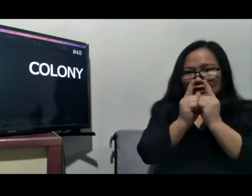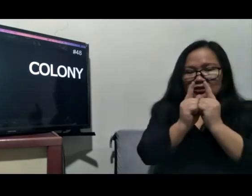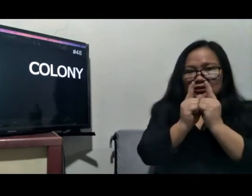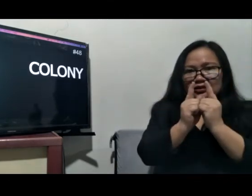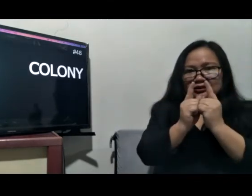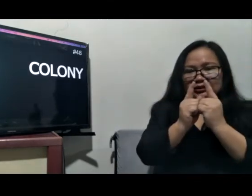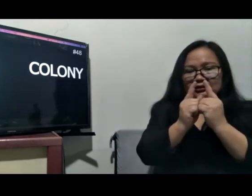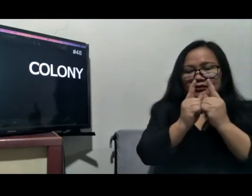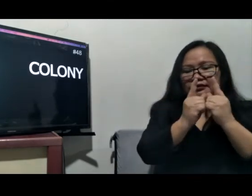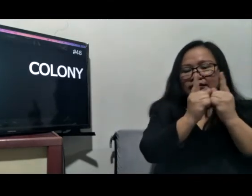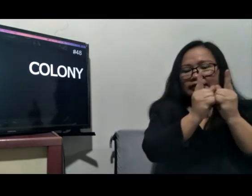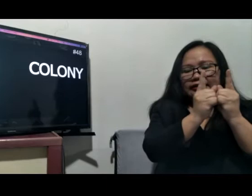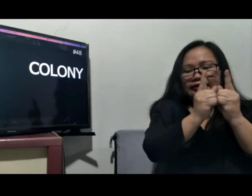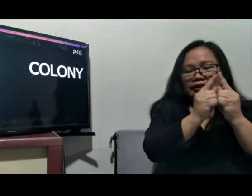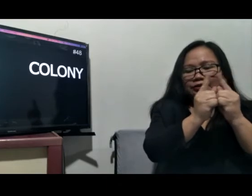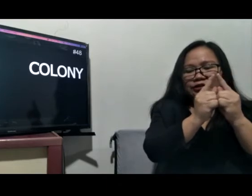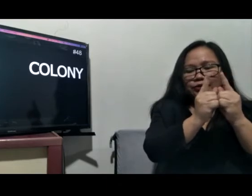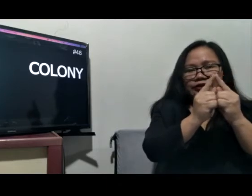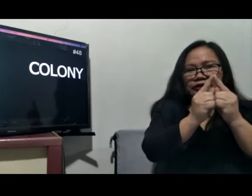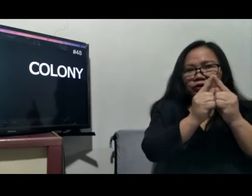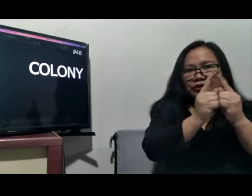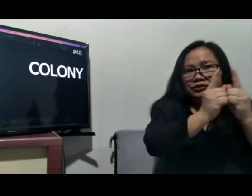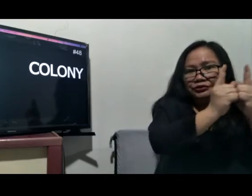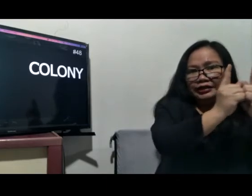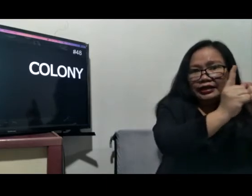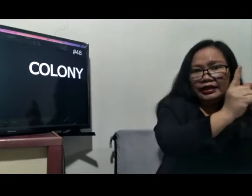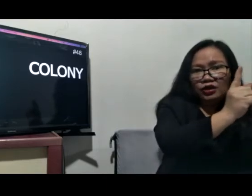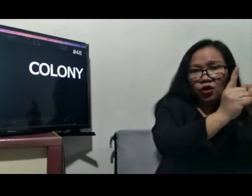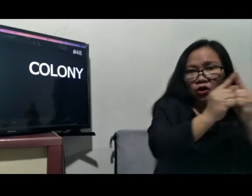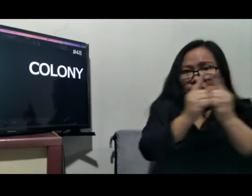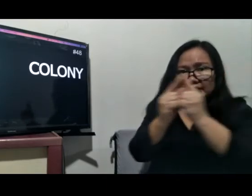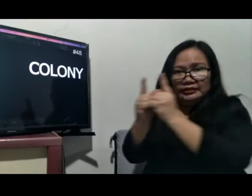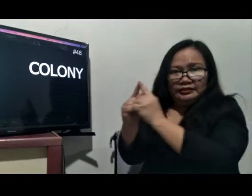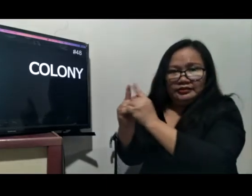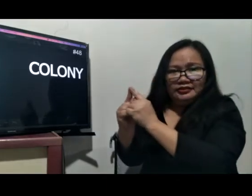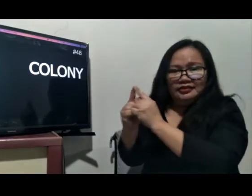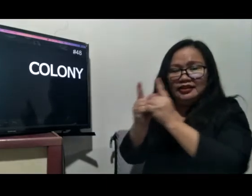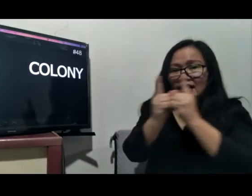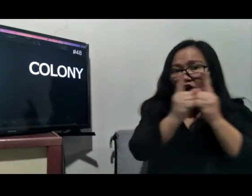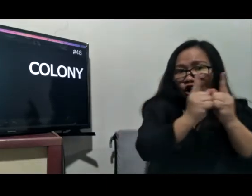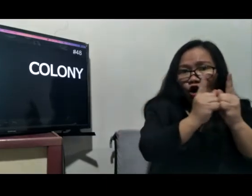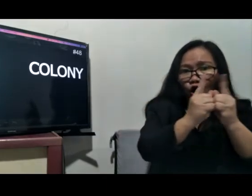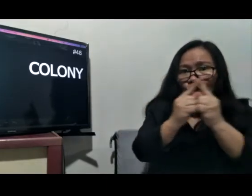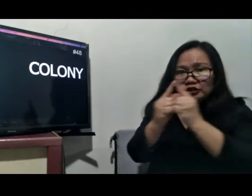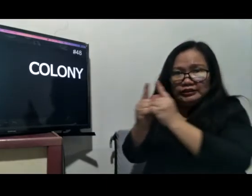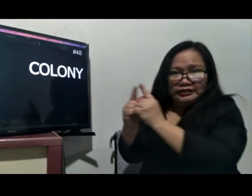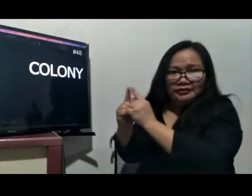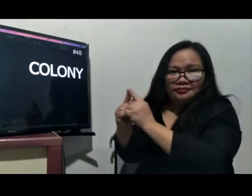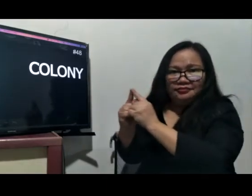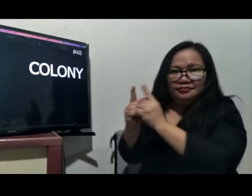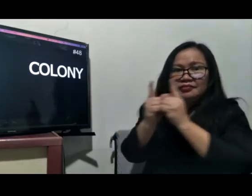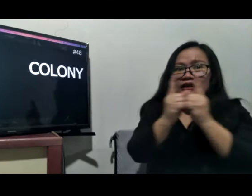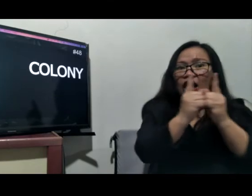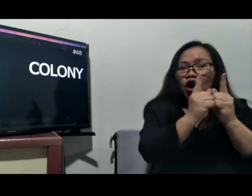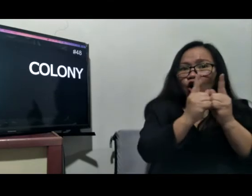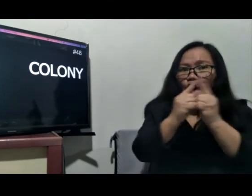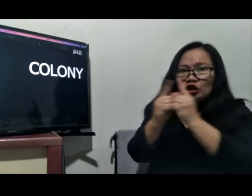Knuckles together, then tap this one, going to the right. Colony, colony,